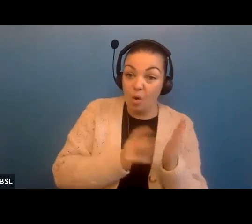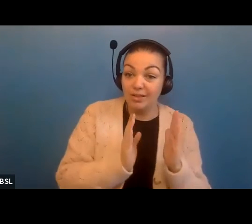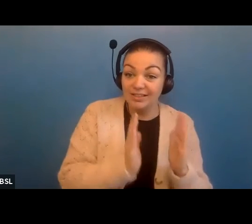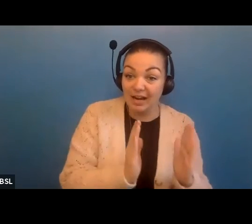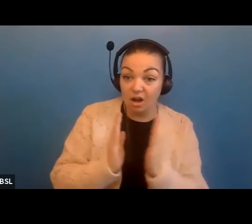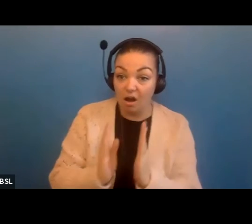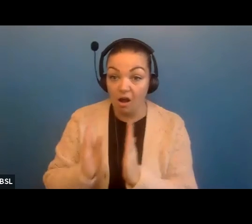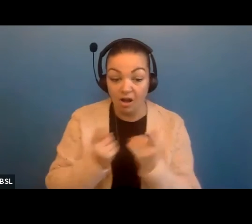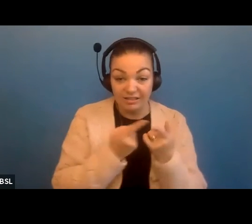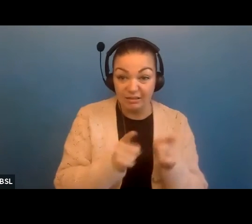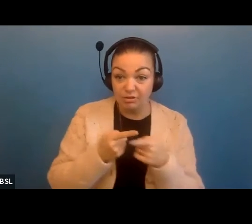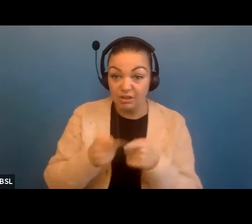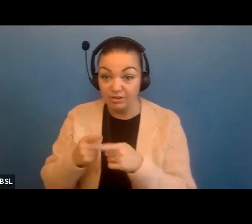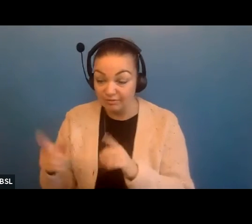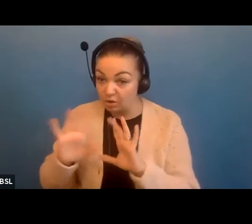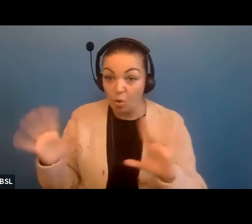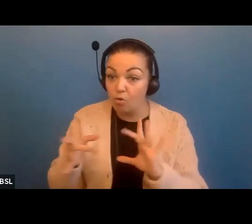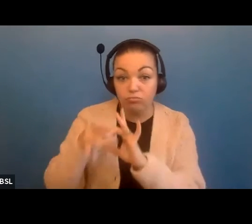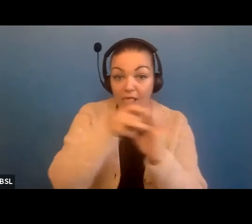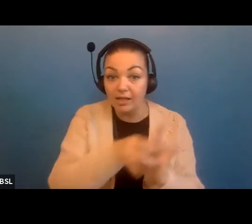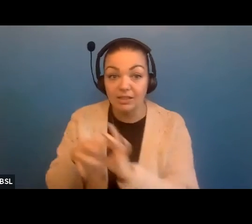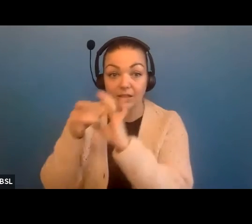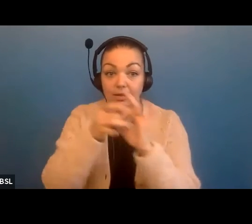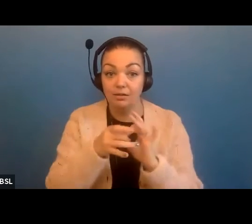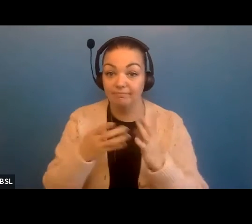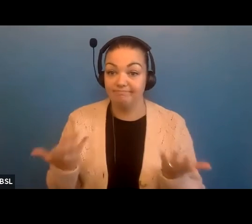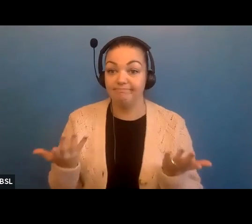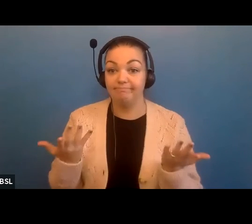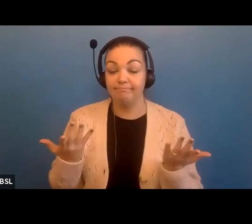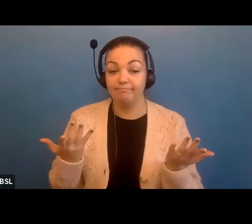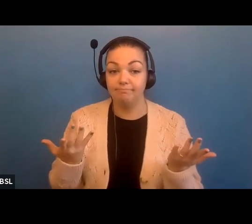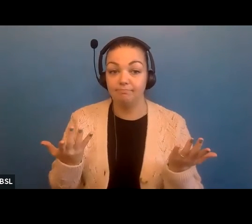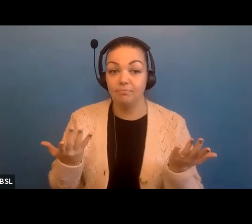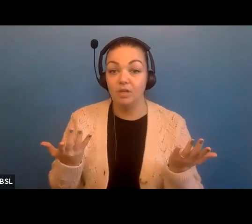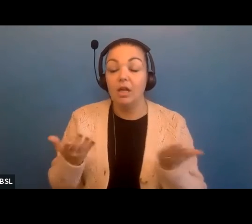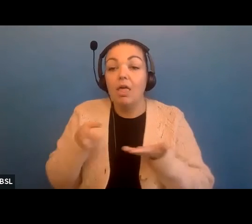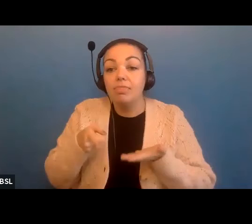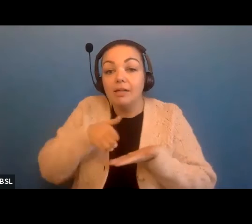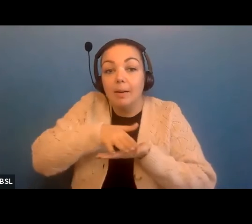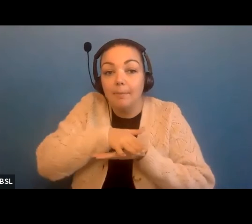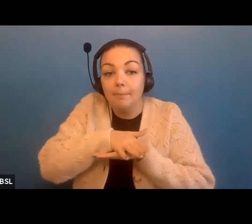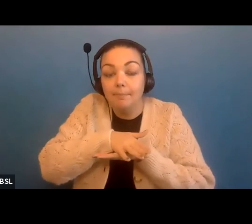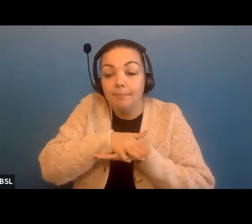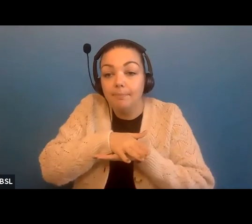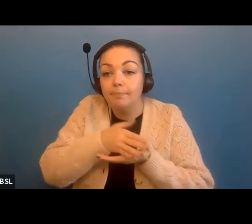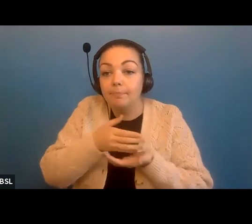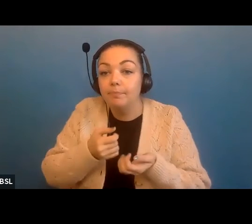those laws, policies are not related to each other. So that was the one